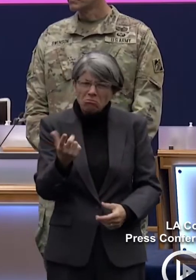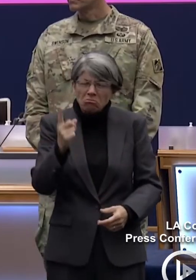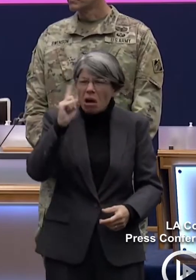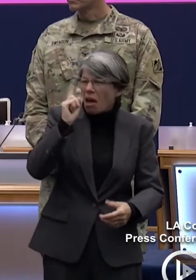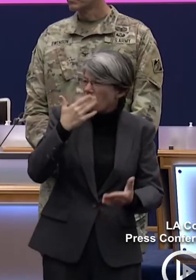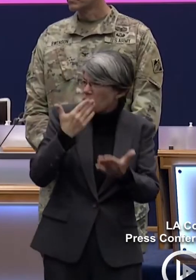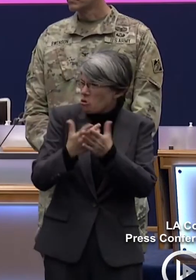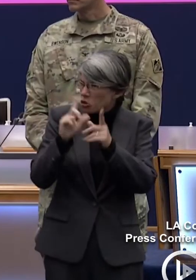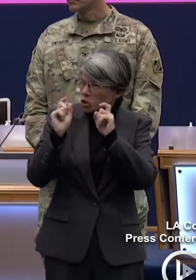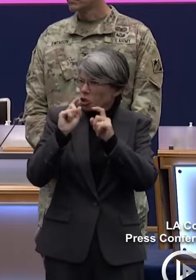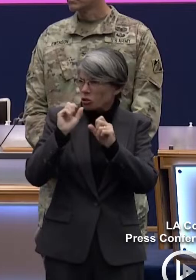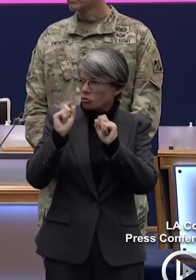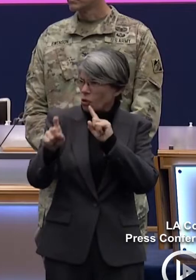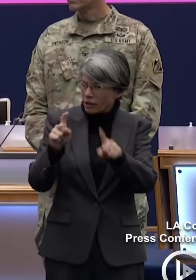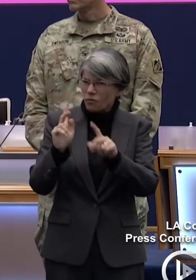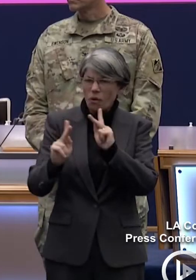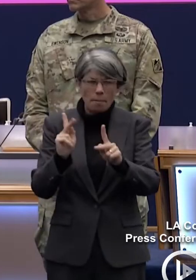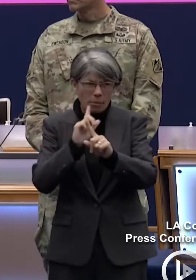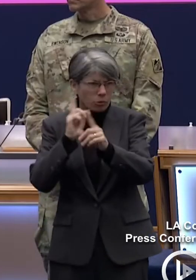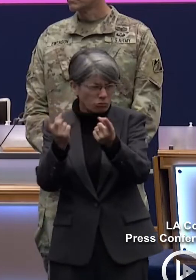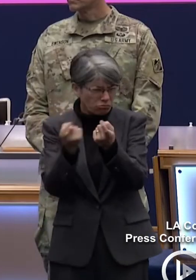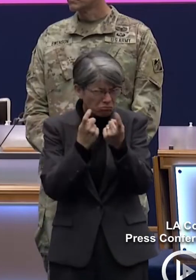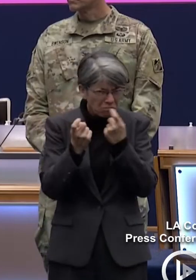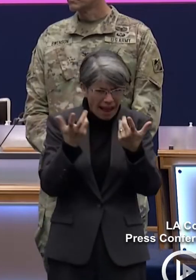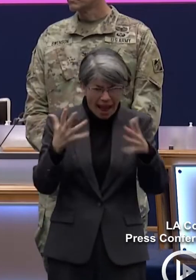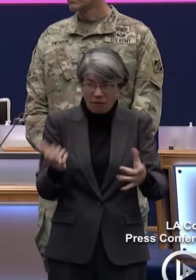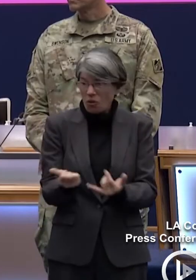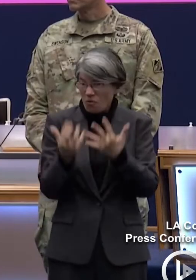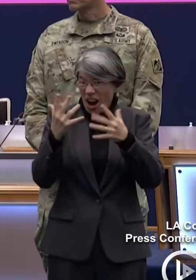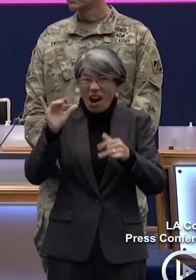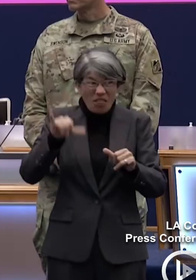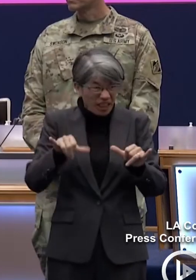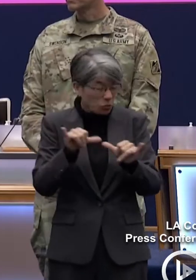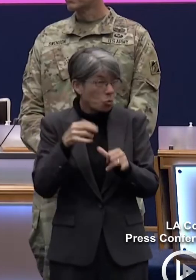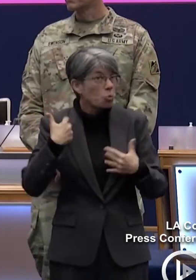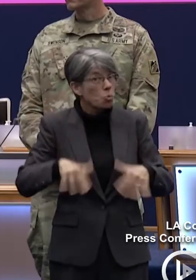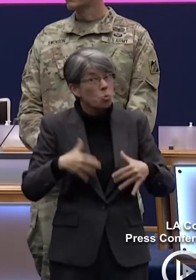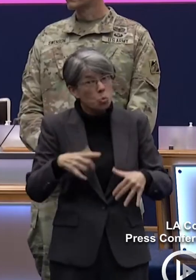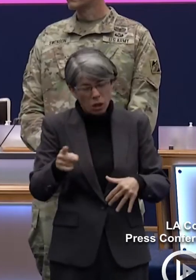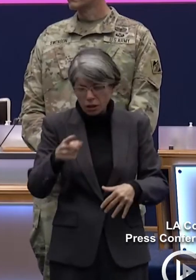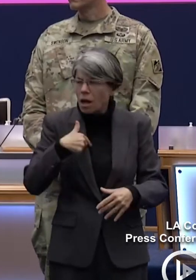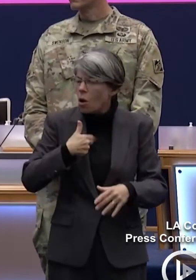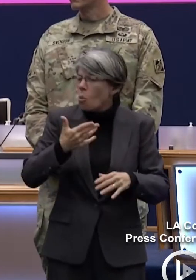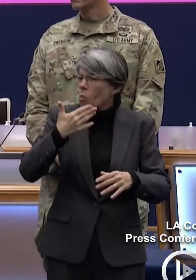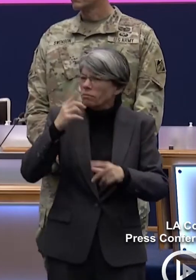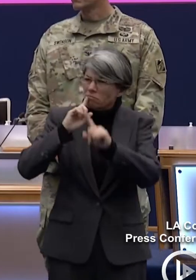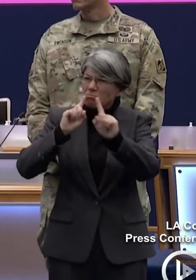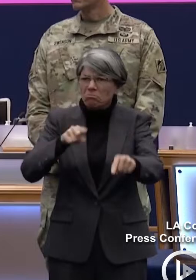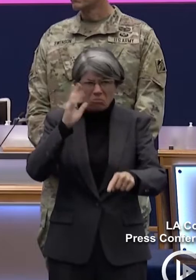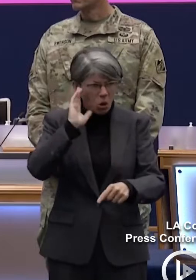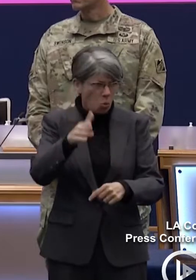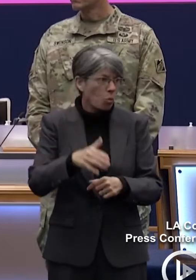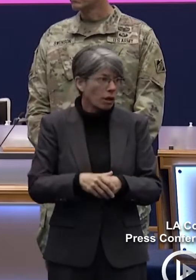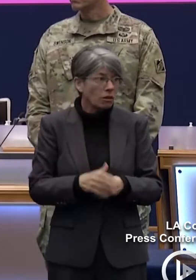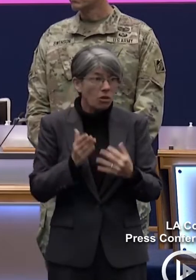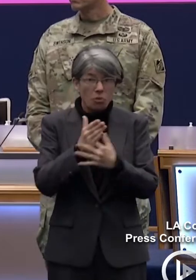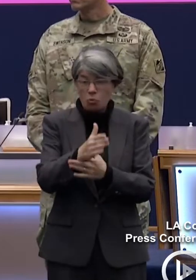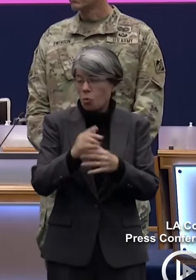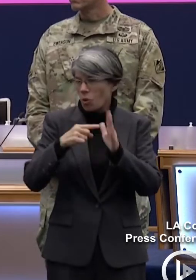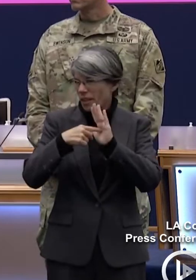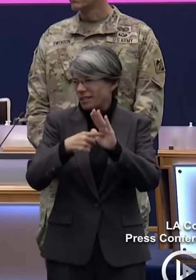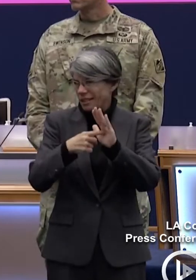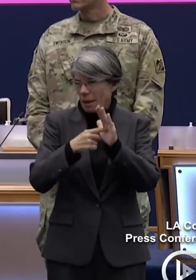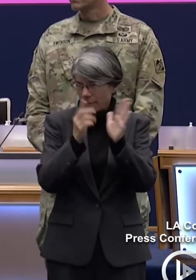reasonable question for people to ask after a fire of this magnitude, and we're going to do our best to get answers to that through a